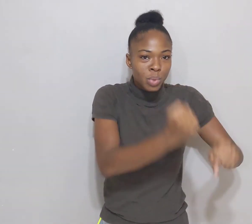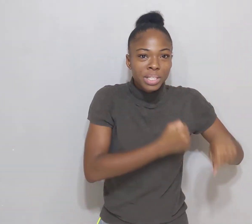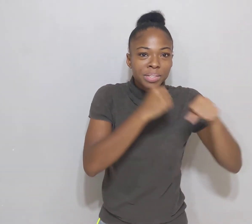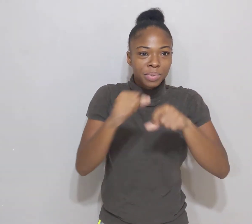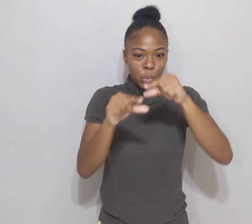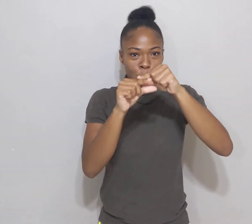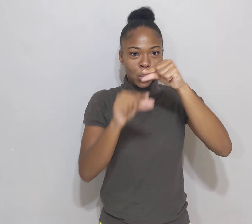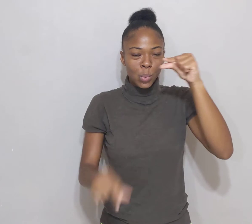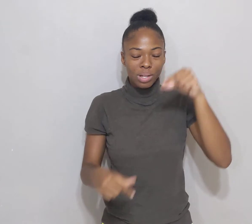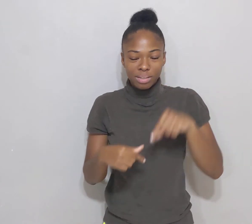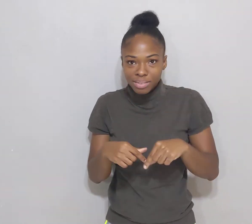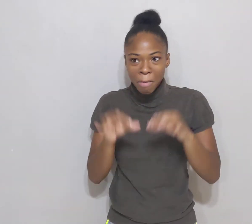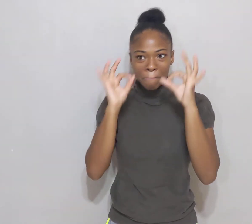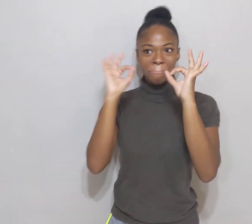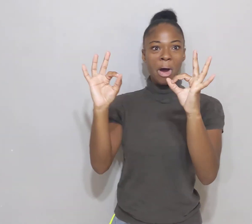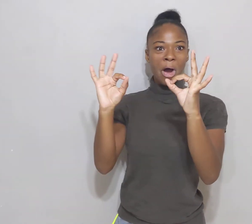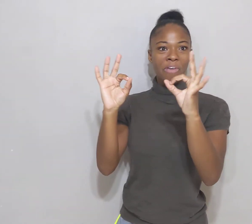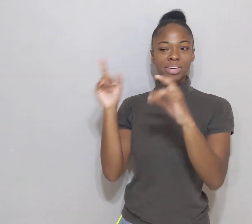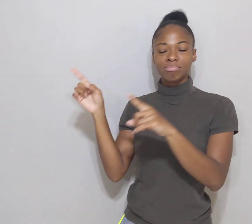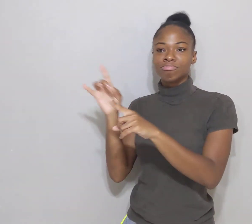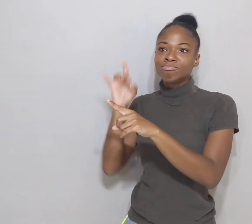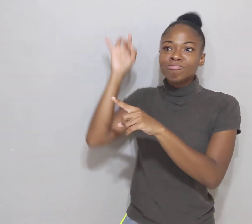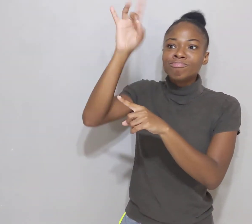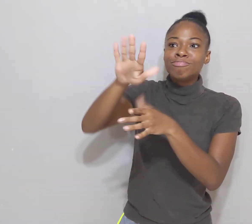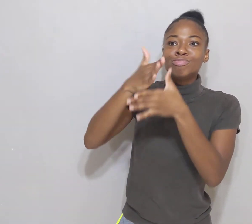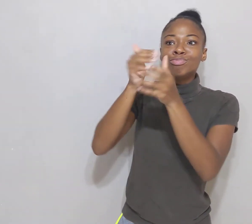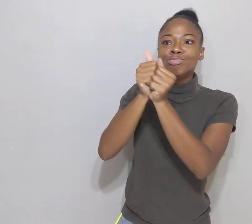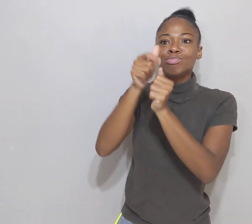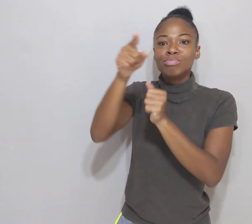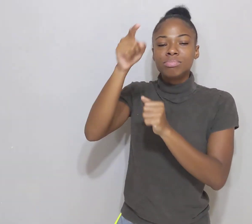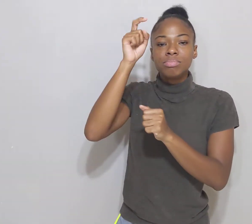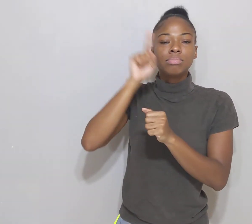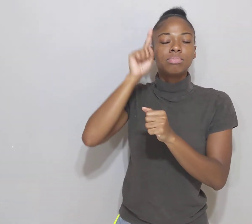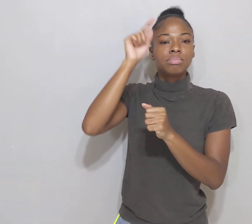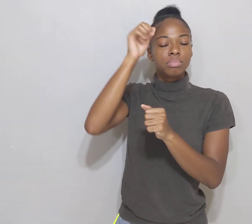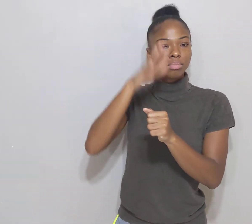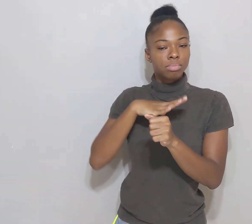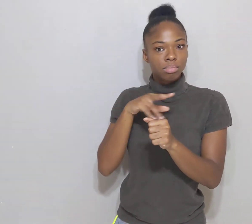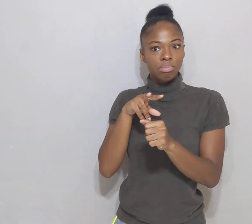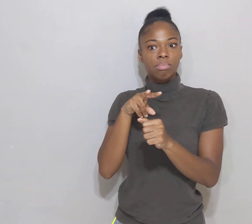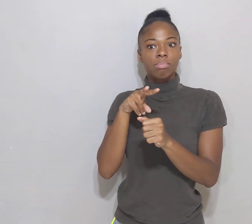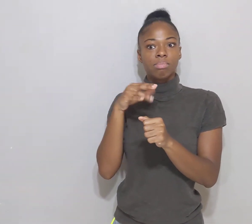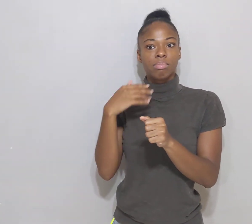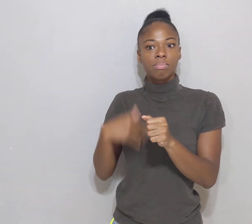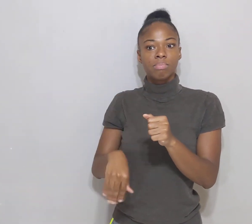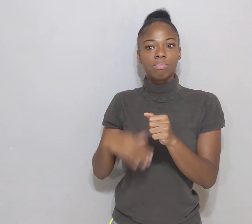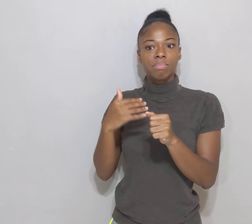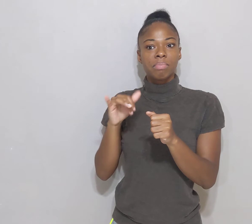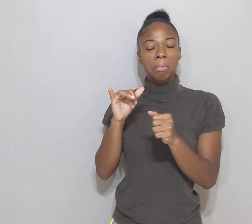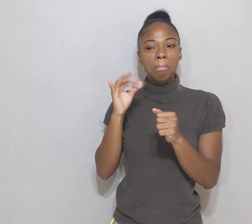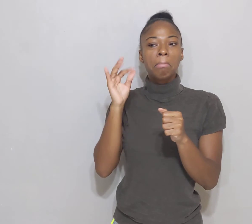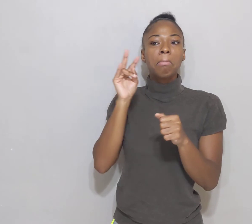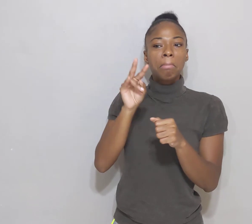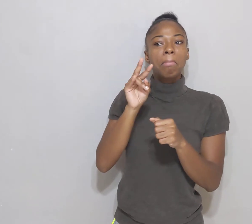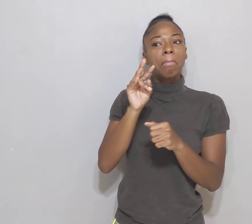with a boat, and then she also saw an oar. And so she thought, "This is perfect," and she shared it with that